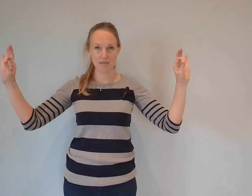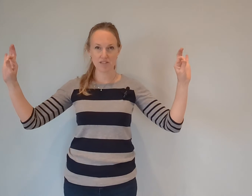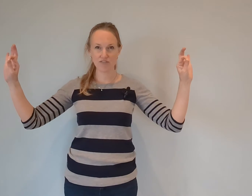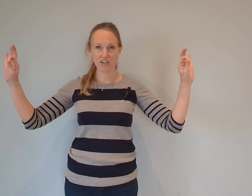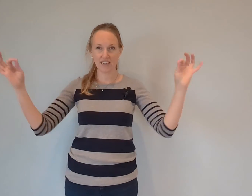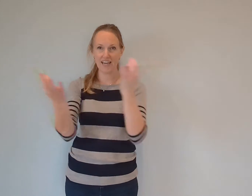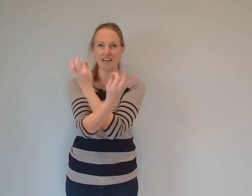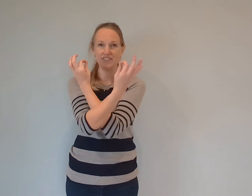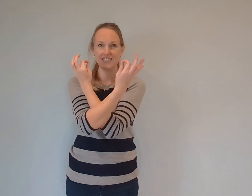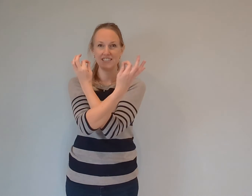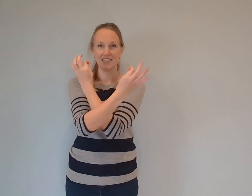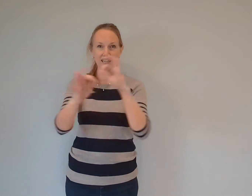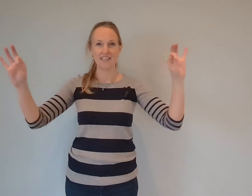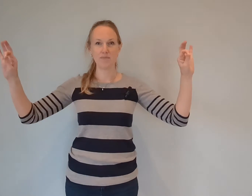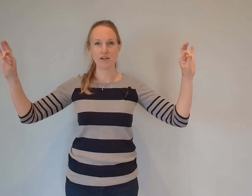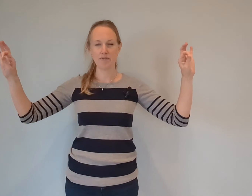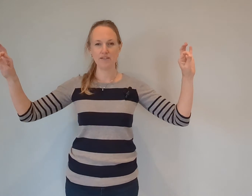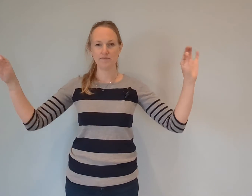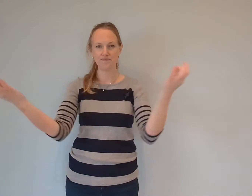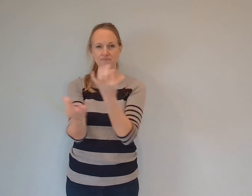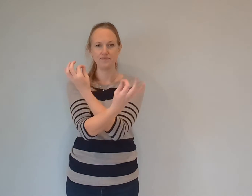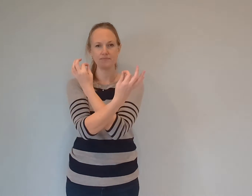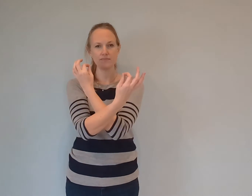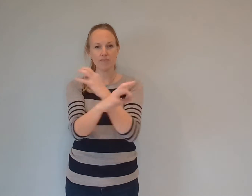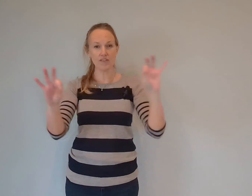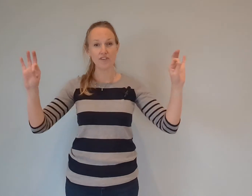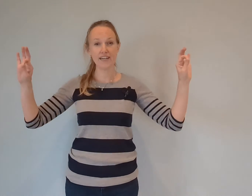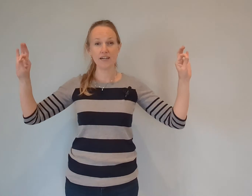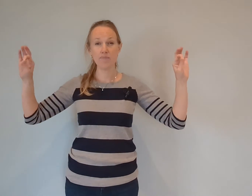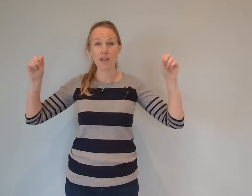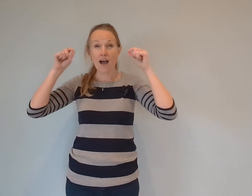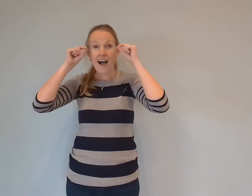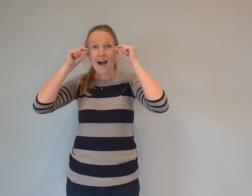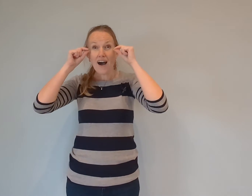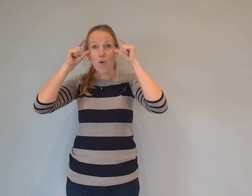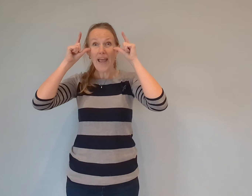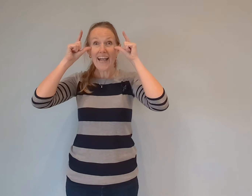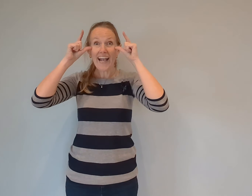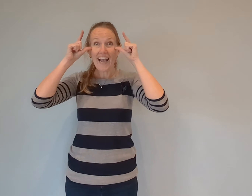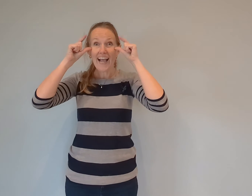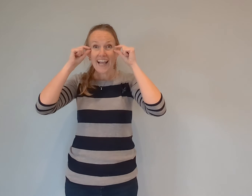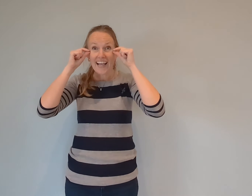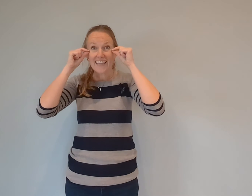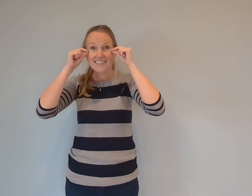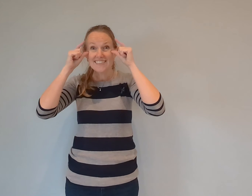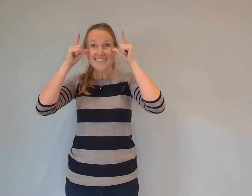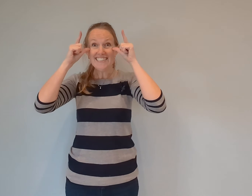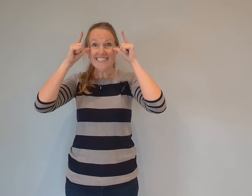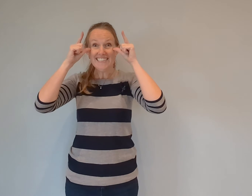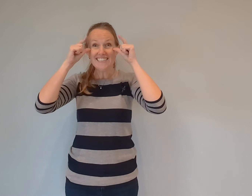as free, F's. And then bring them out. Freedom. Awake. Okay? So